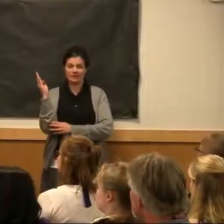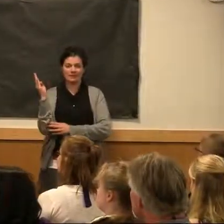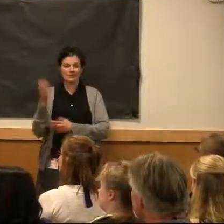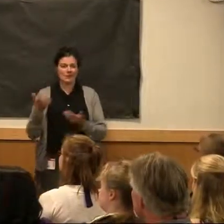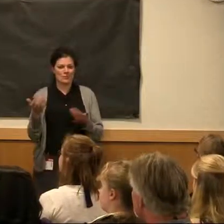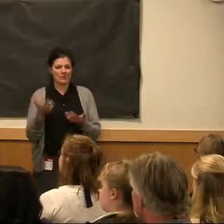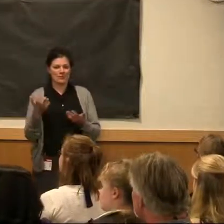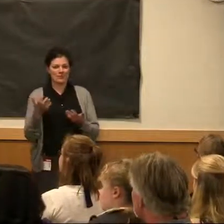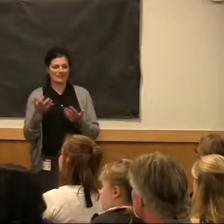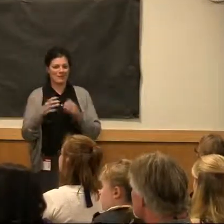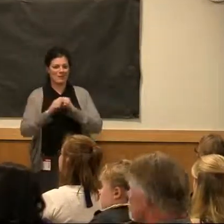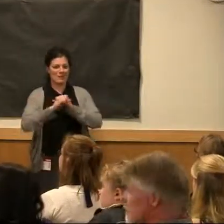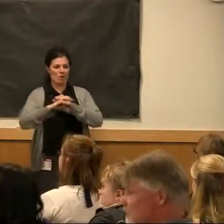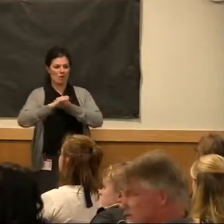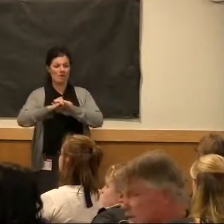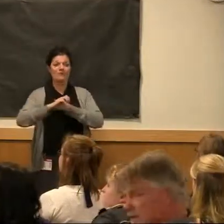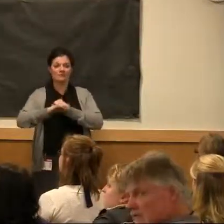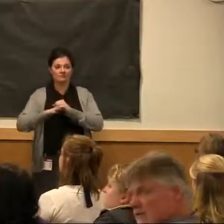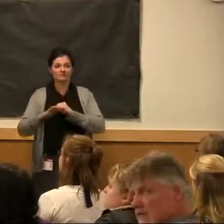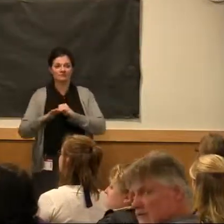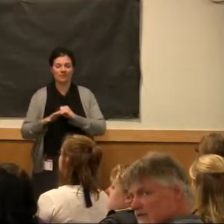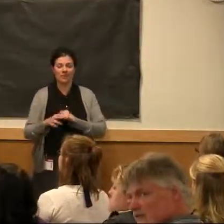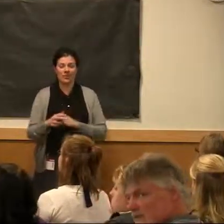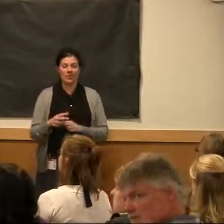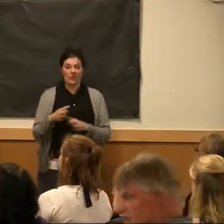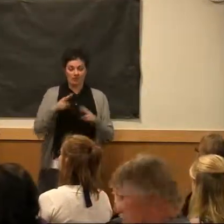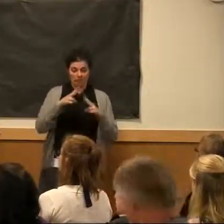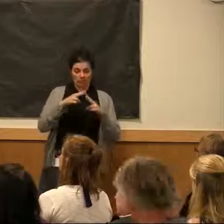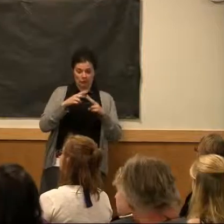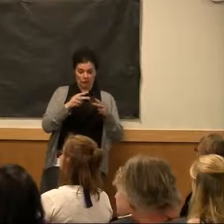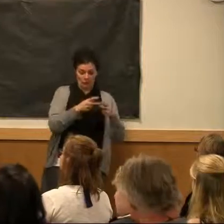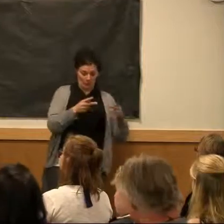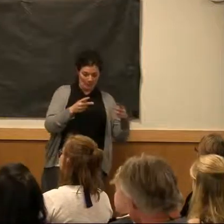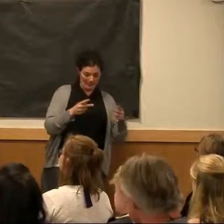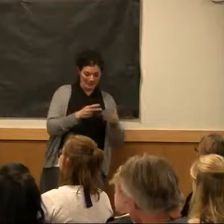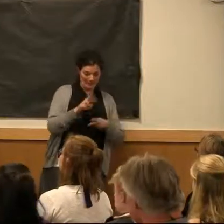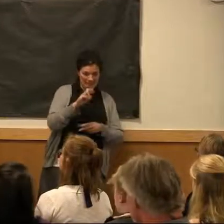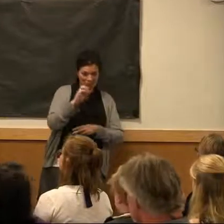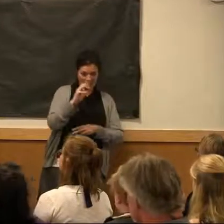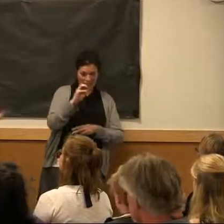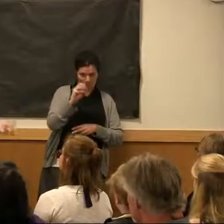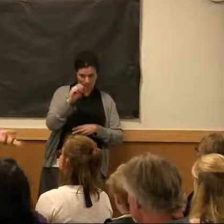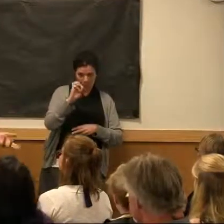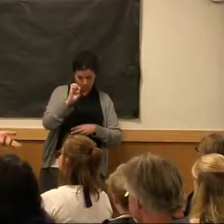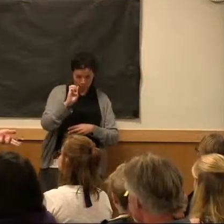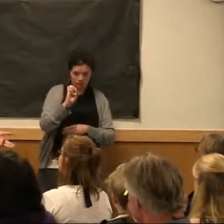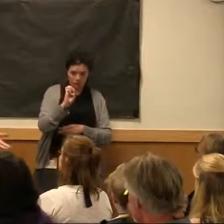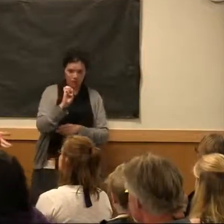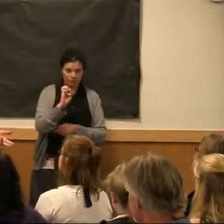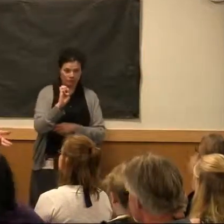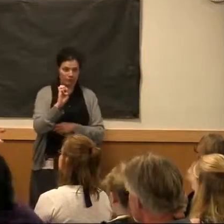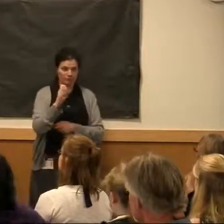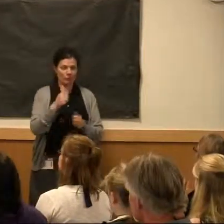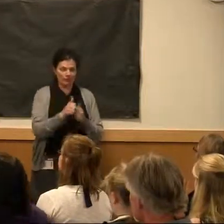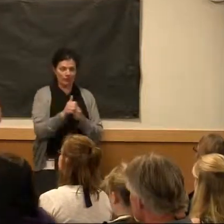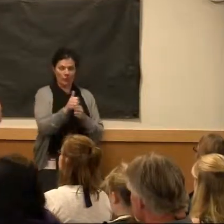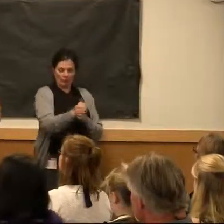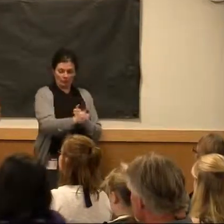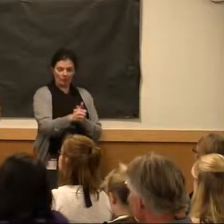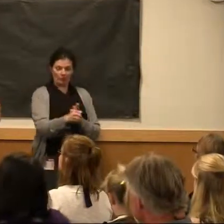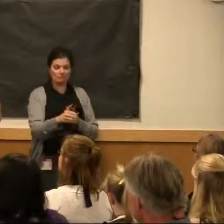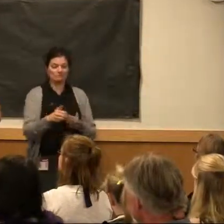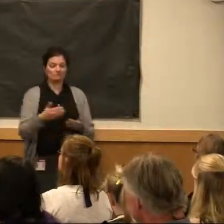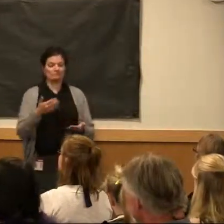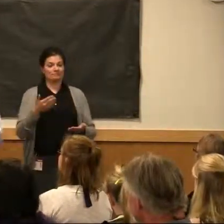be broadcast. We have 2 remote sites, and so if we might